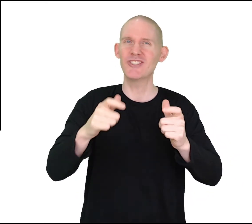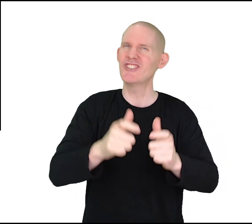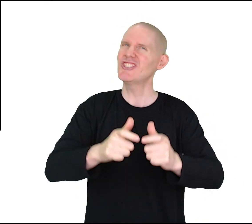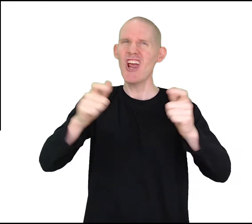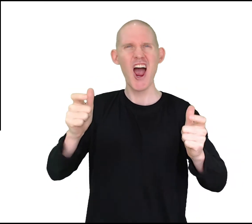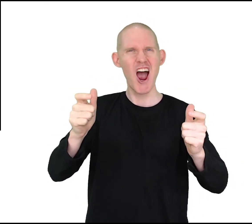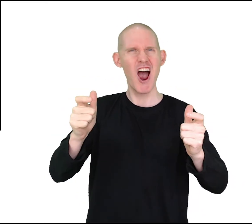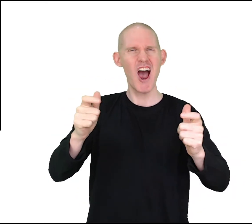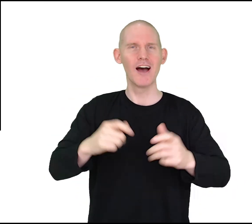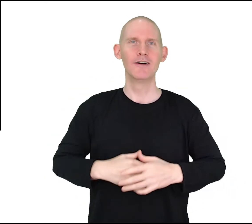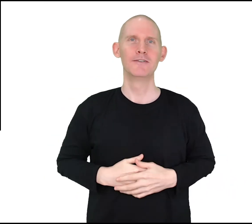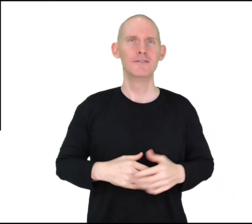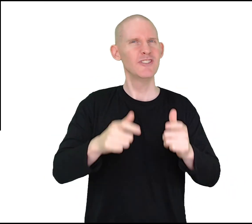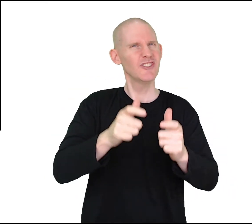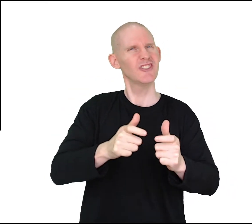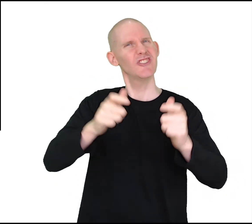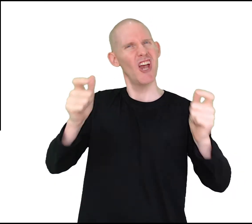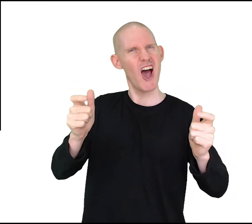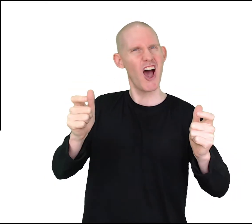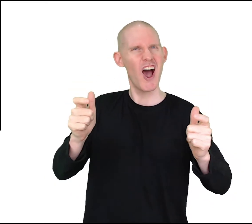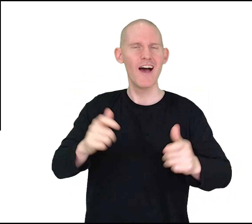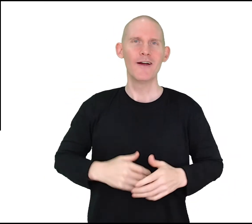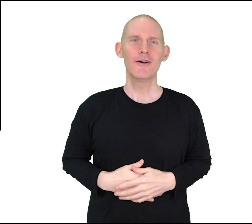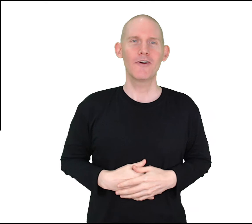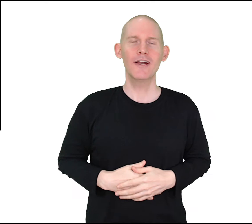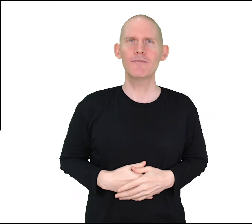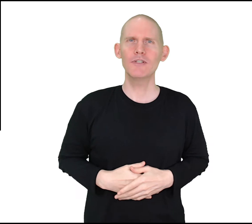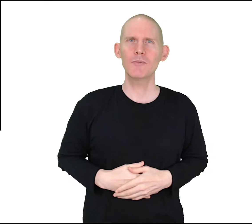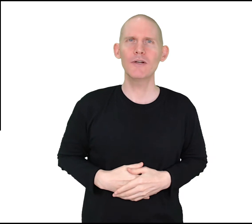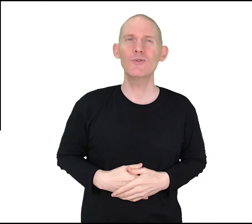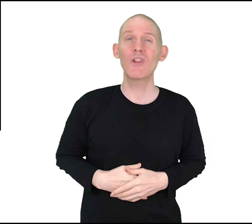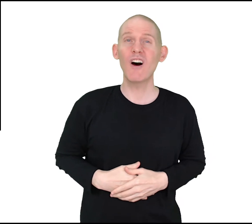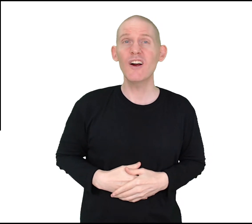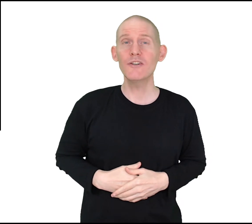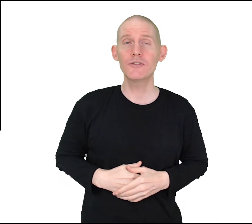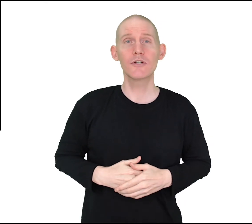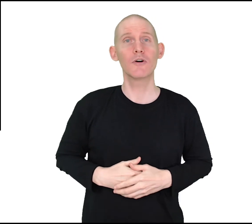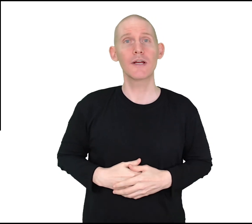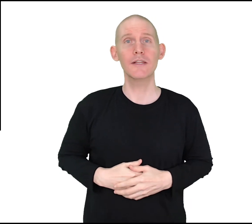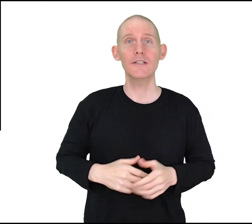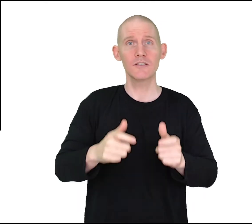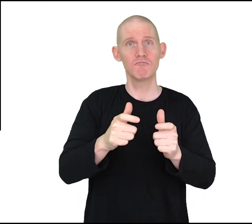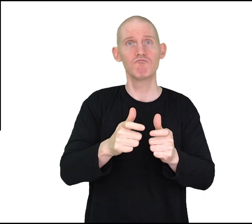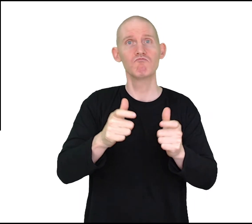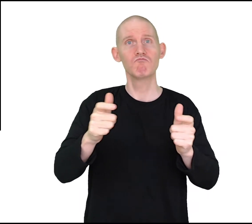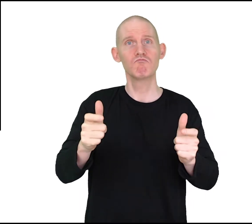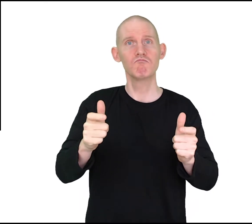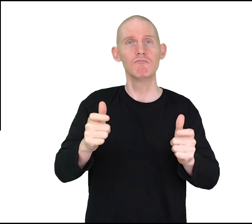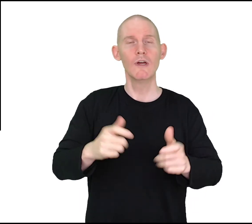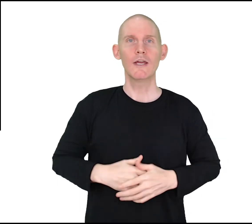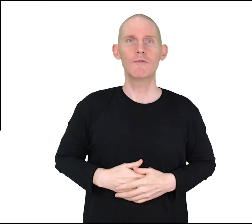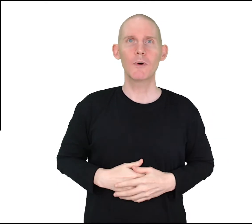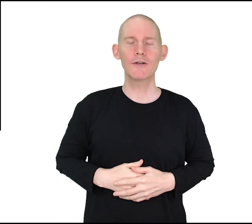Cha, cha. Right? If you just want to do large, you could go like this. If you want to